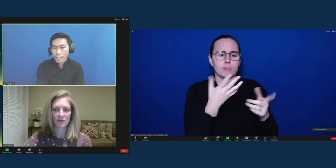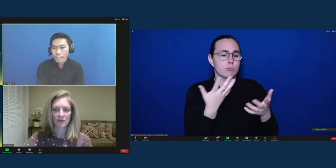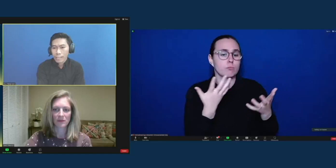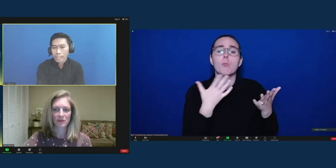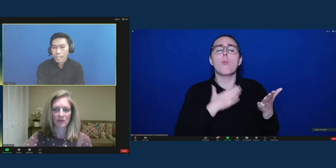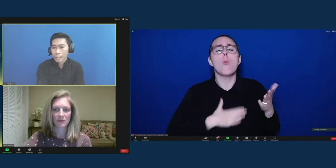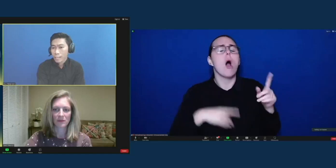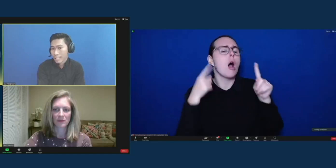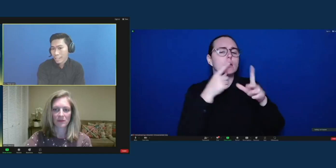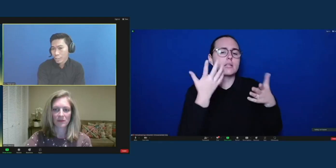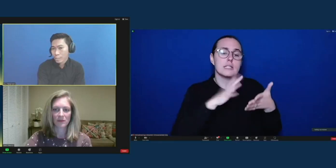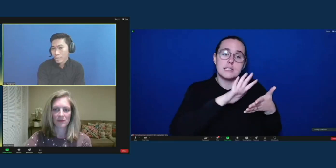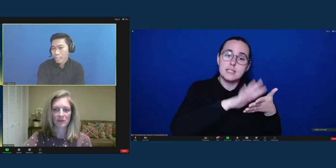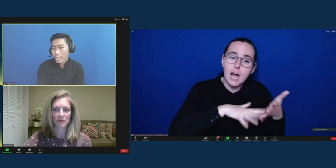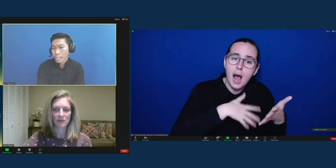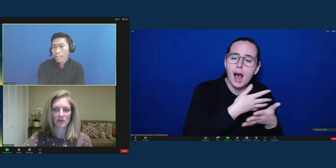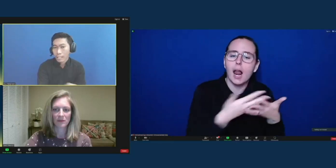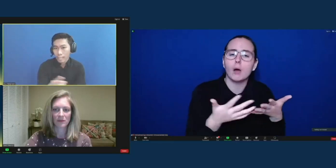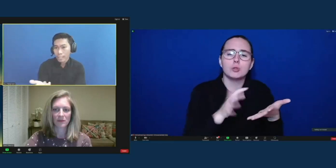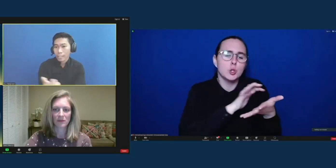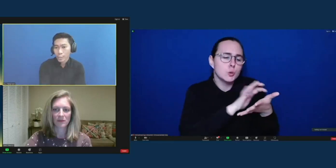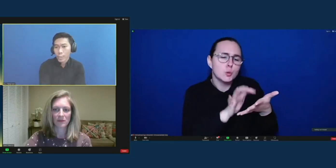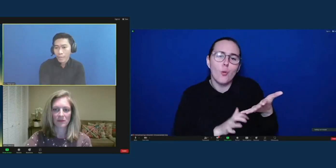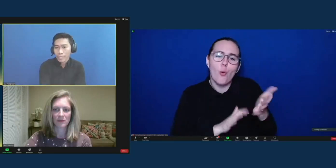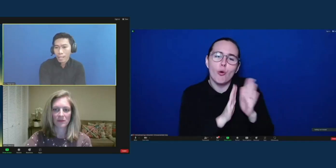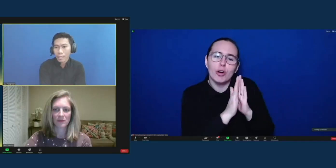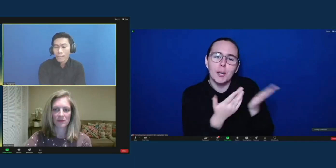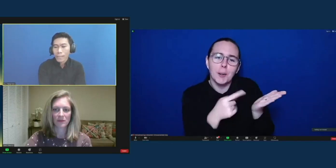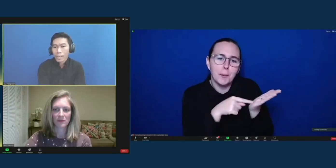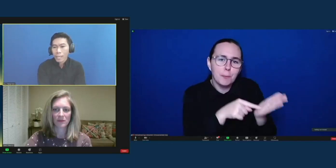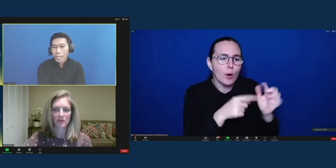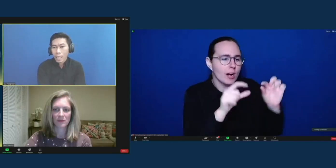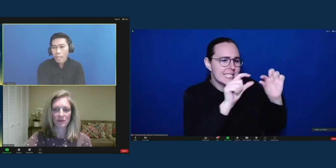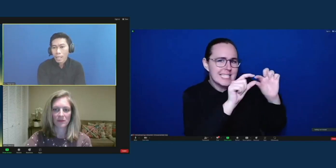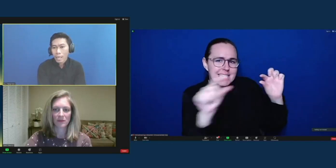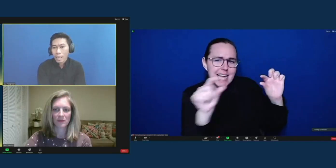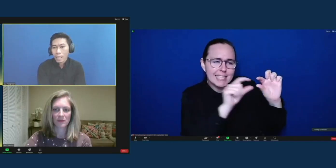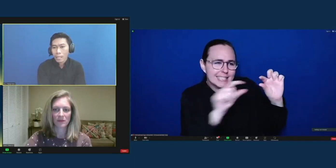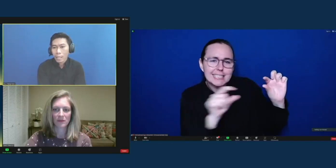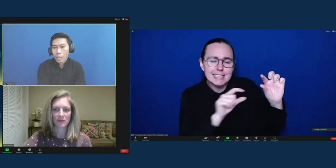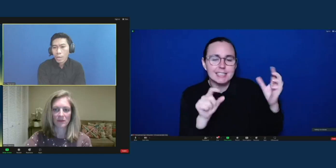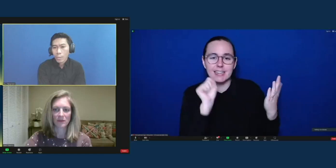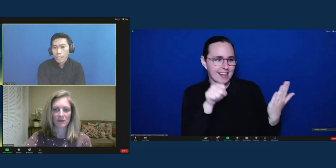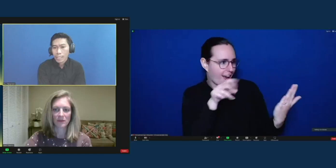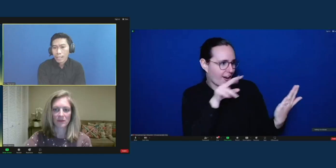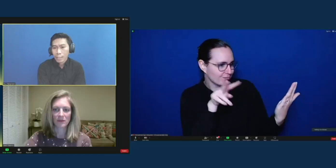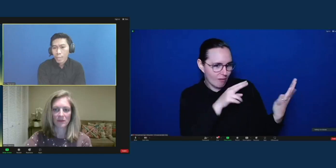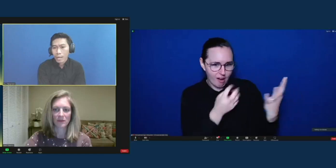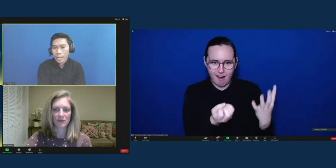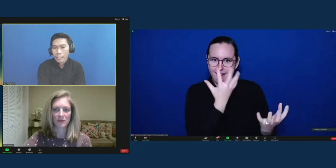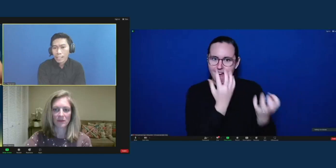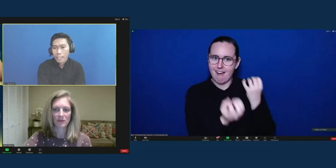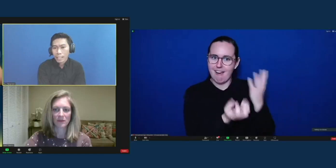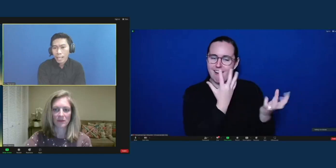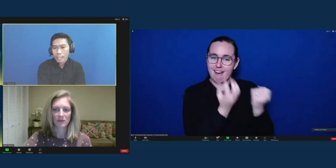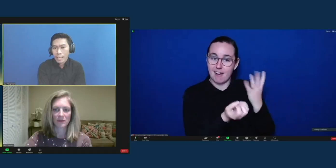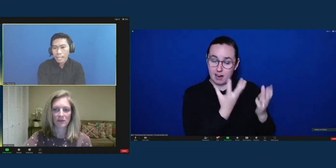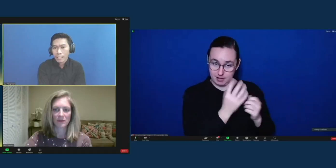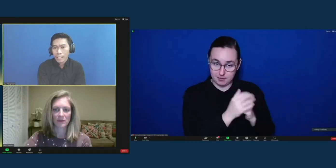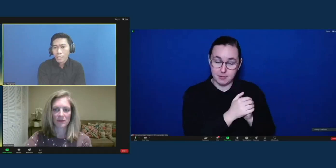with sentences and translation and translated into FSL. And then we send that to RIT